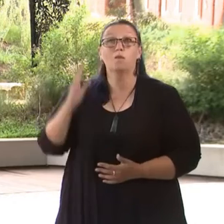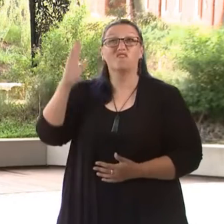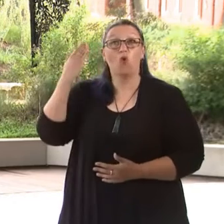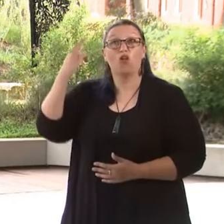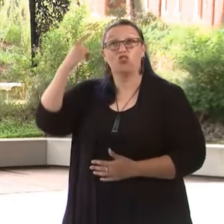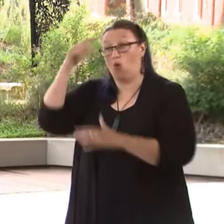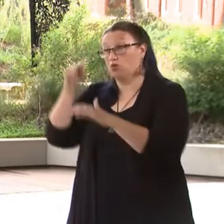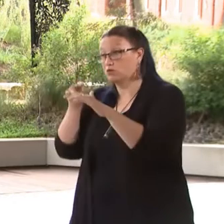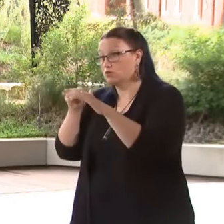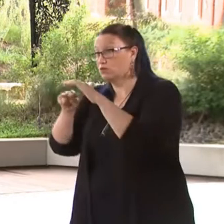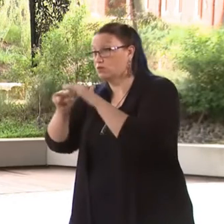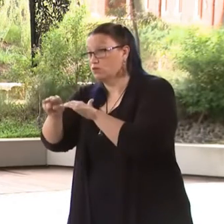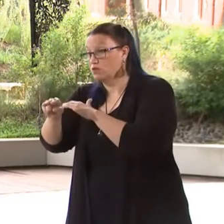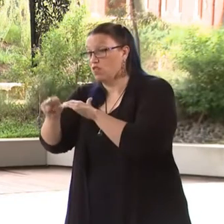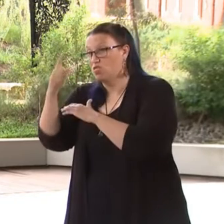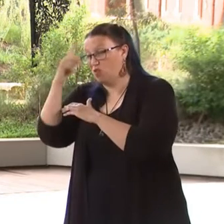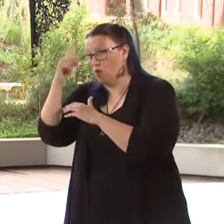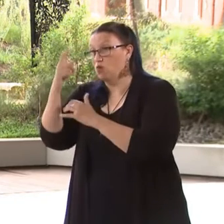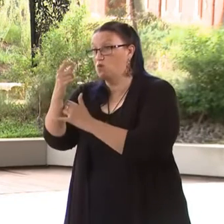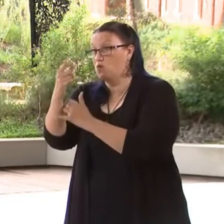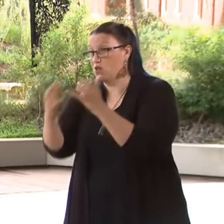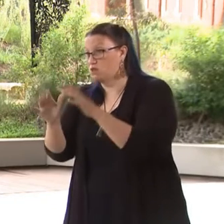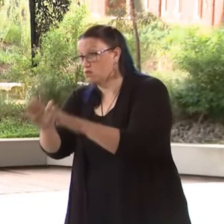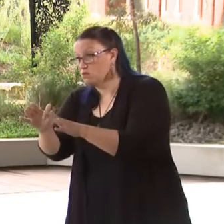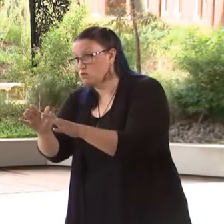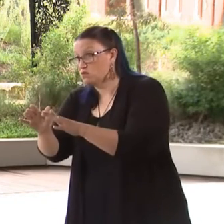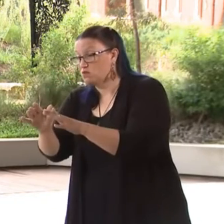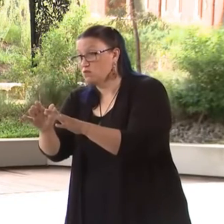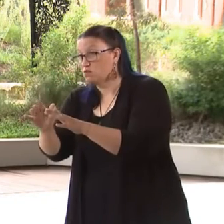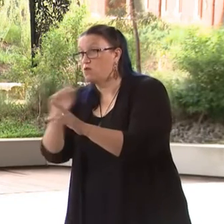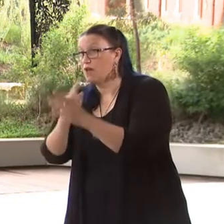track better than our best case scenario.